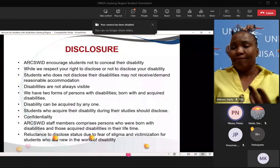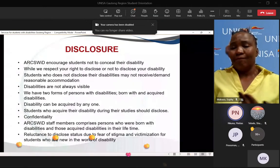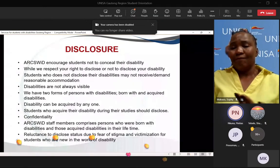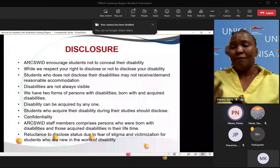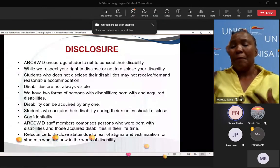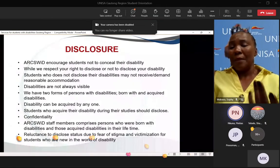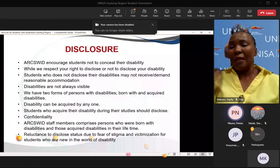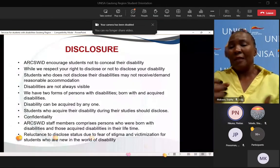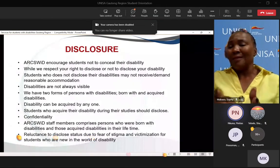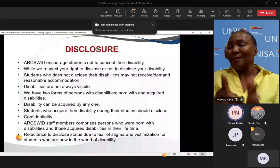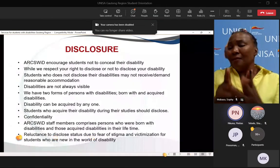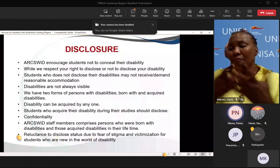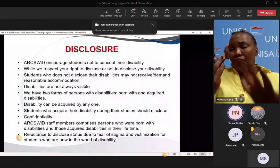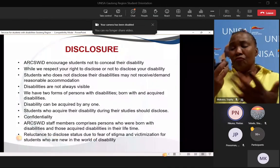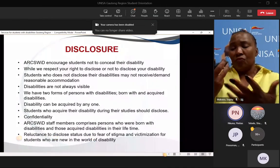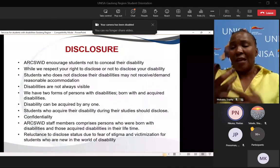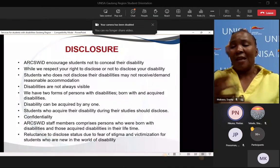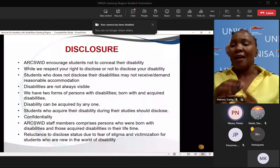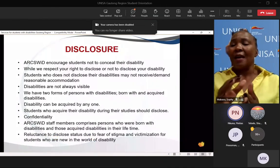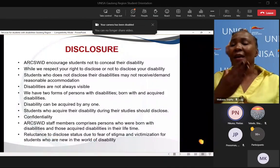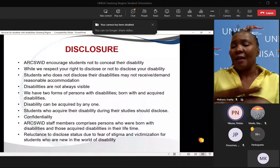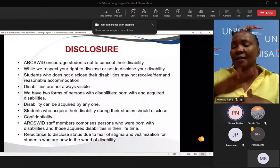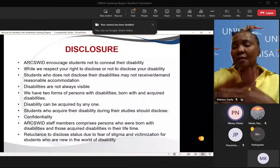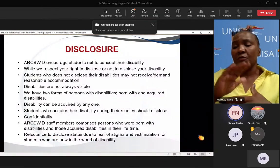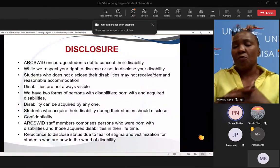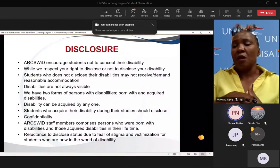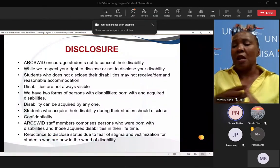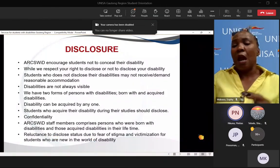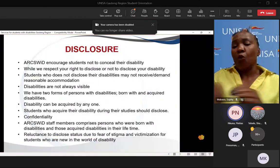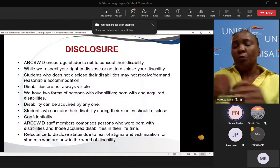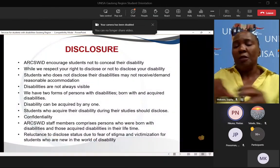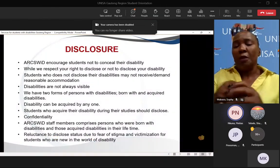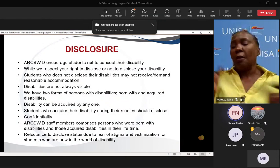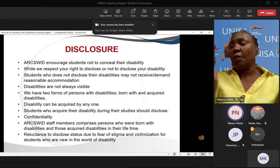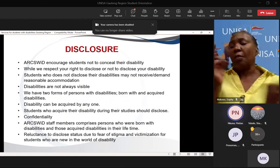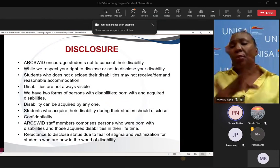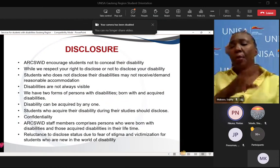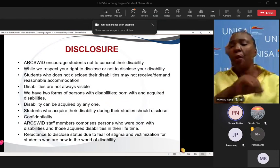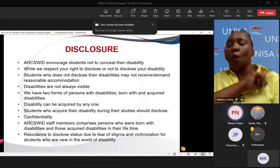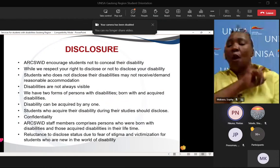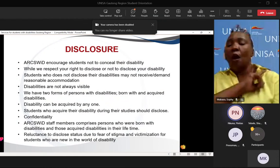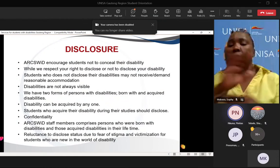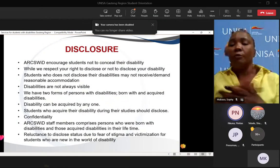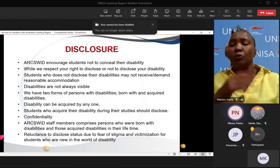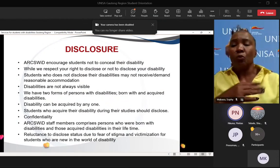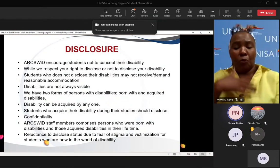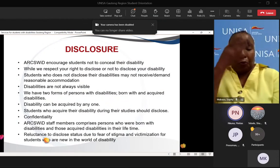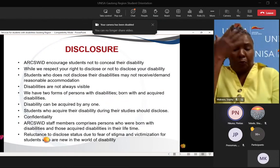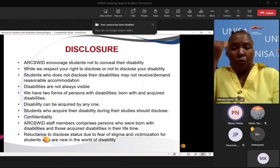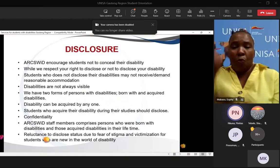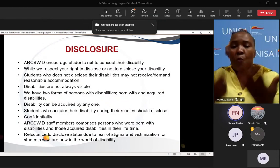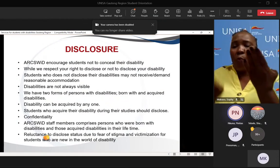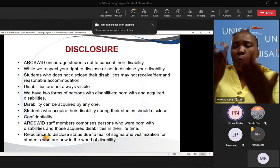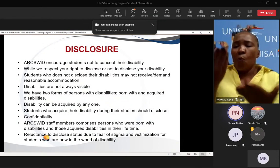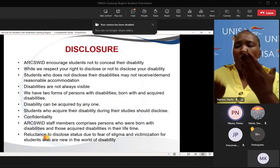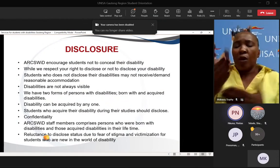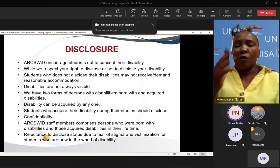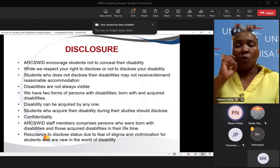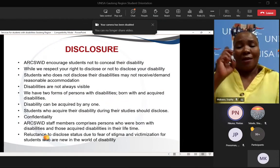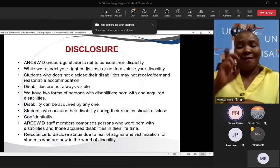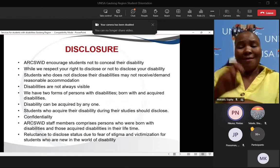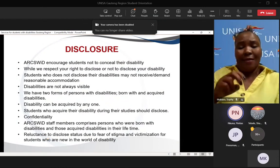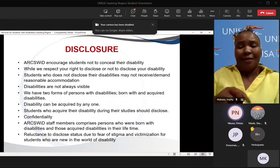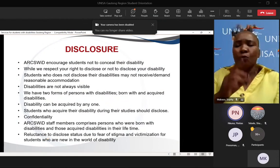receive or demand personal accommodation from the University because we won't be I won't be aware of your individual needs